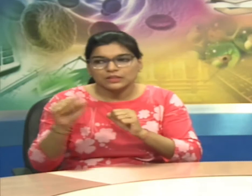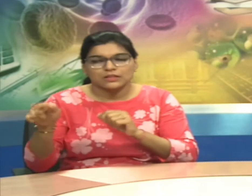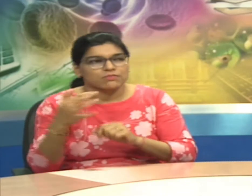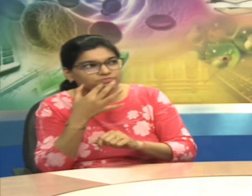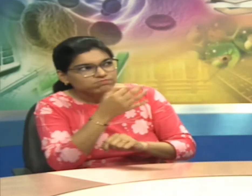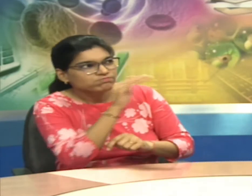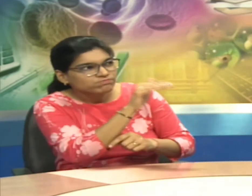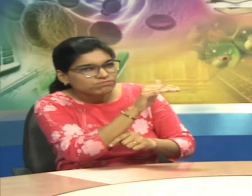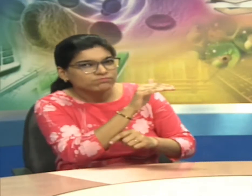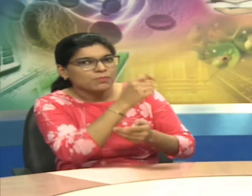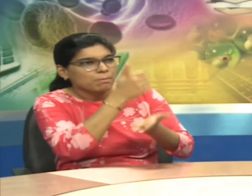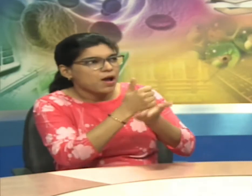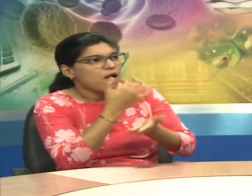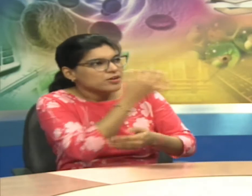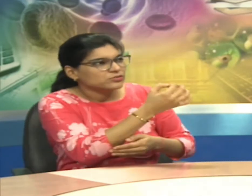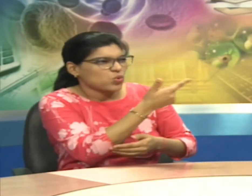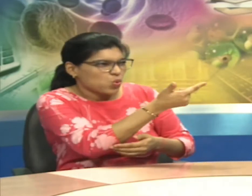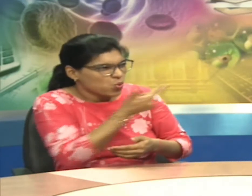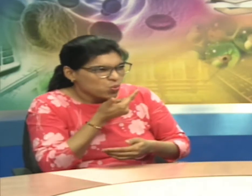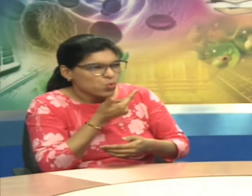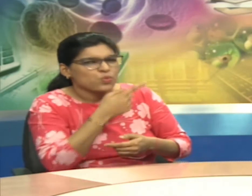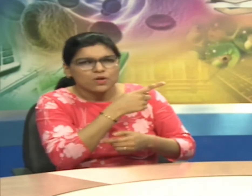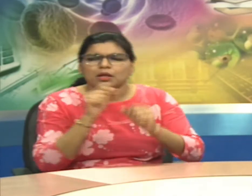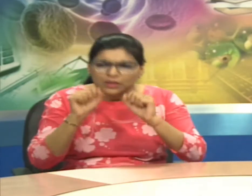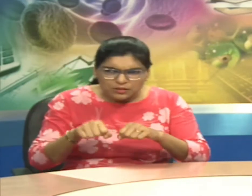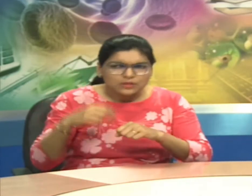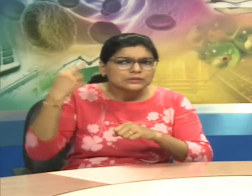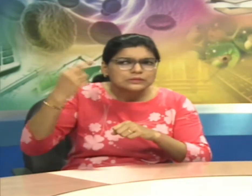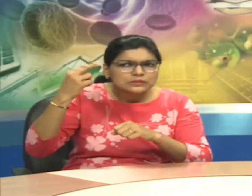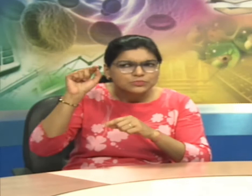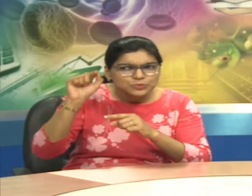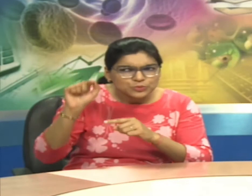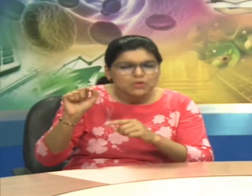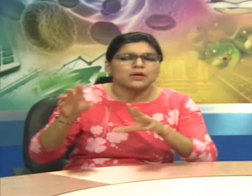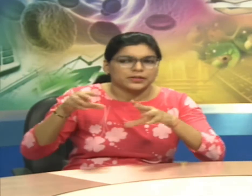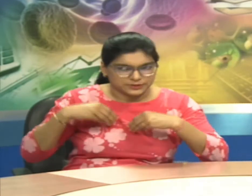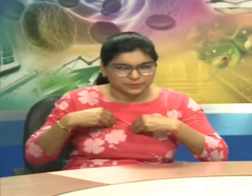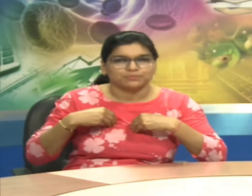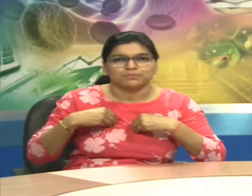who came to bank and asked people for loan.